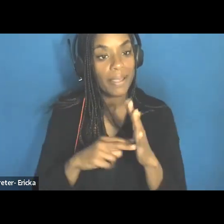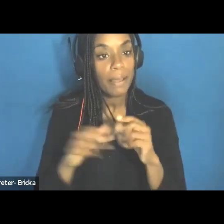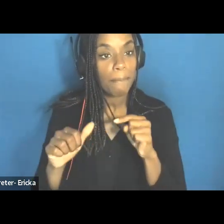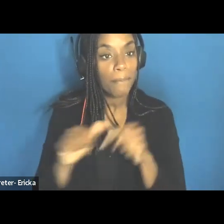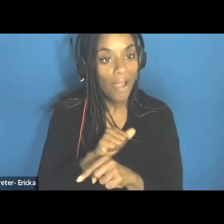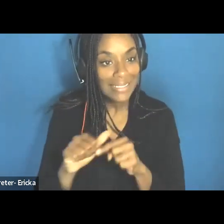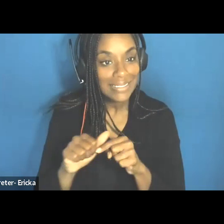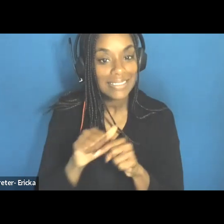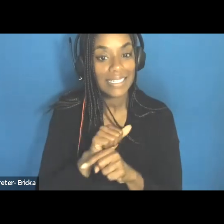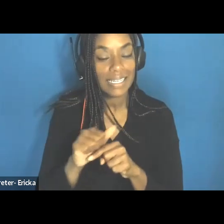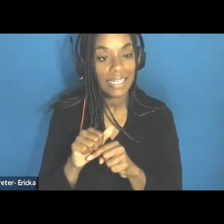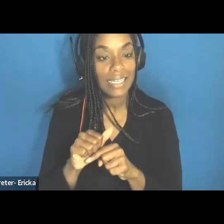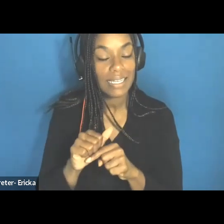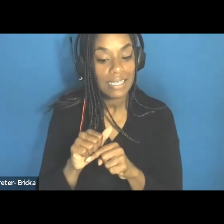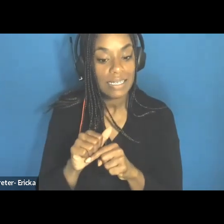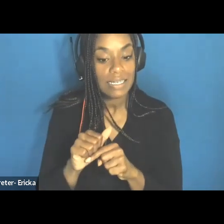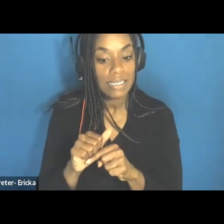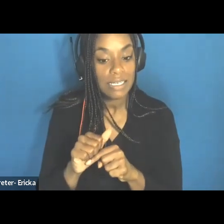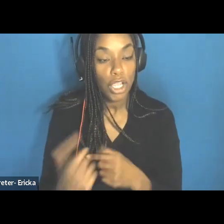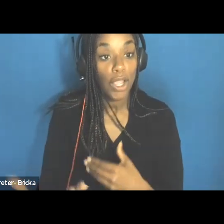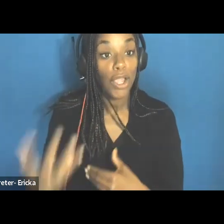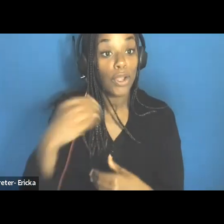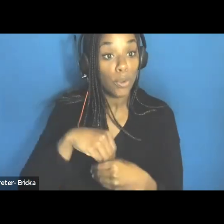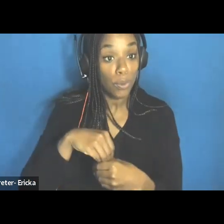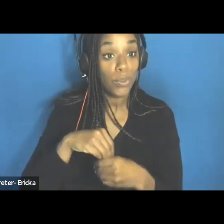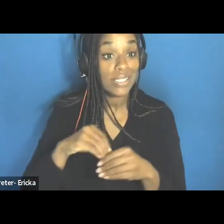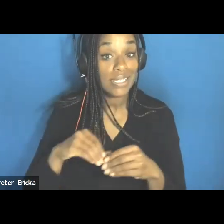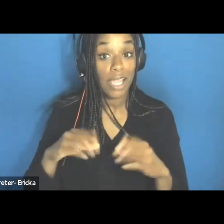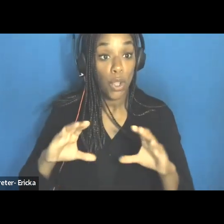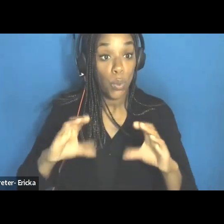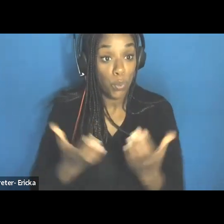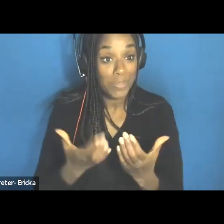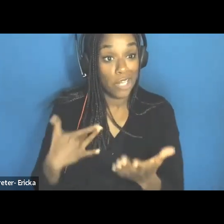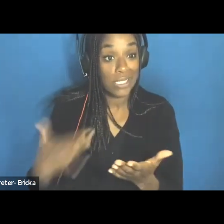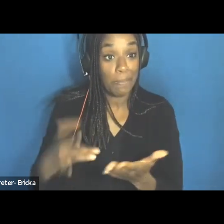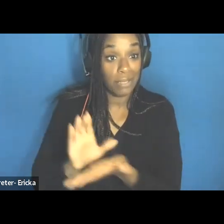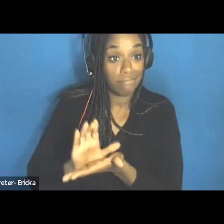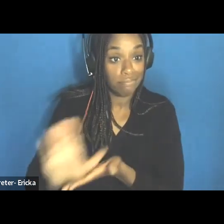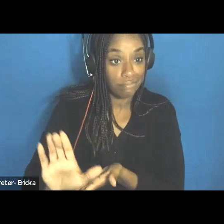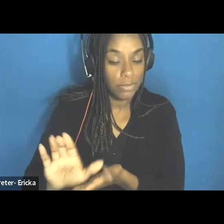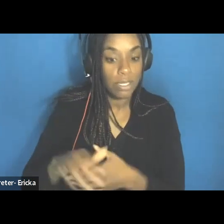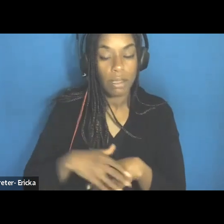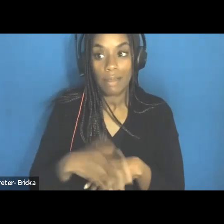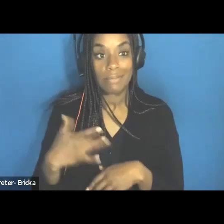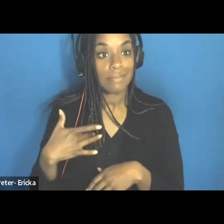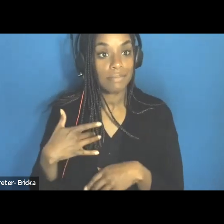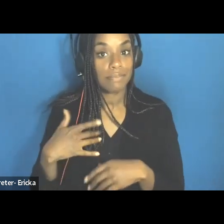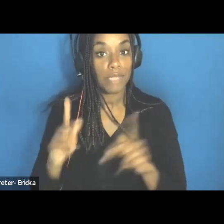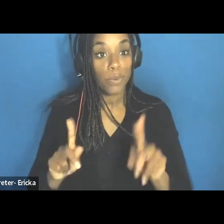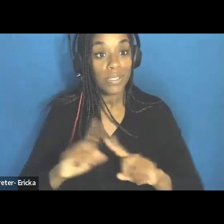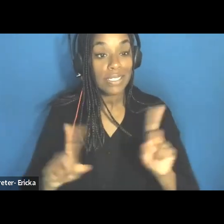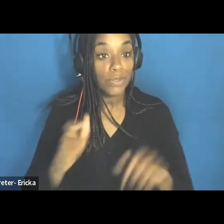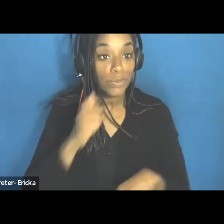including multiply marginalized communities and marginalized communities, people with different races,